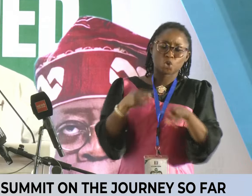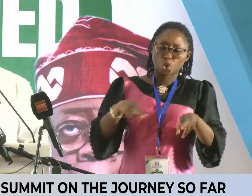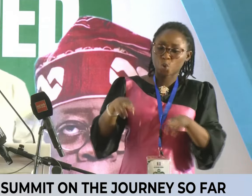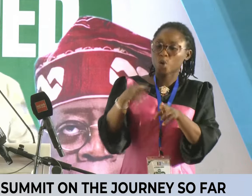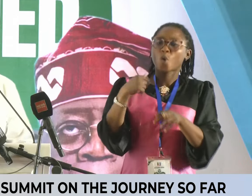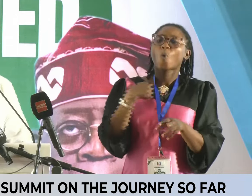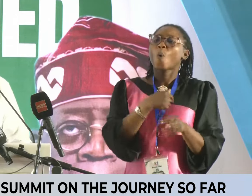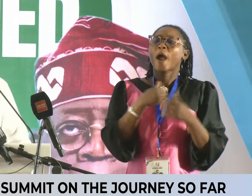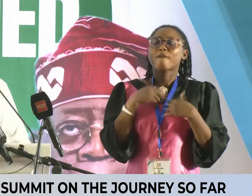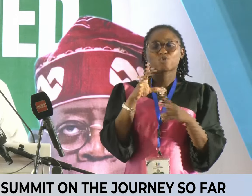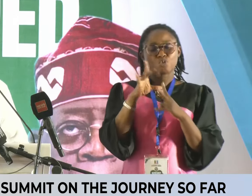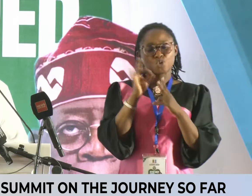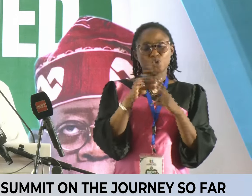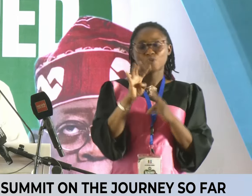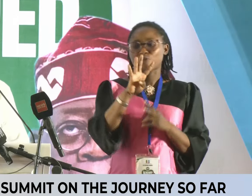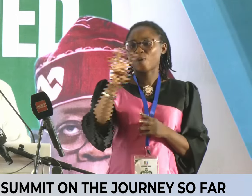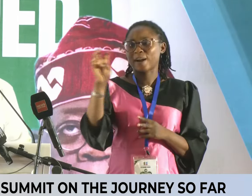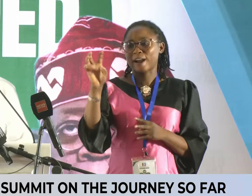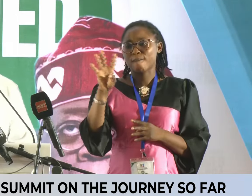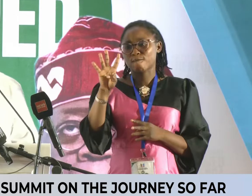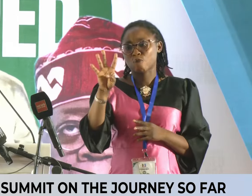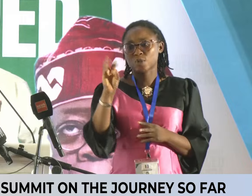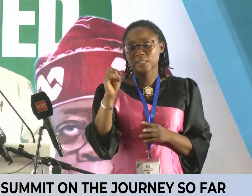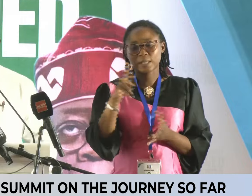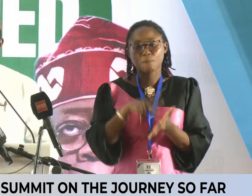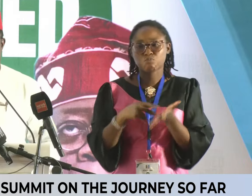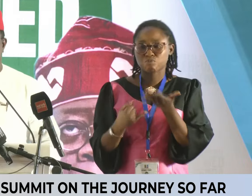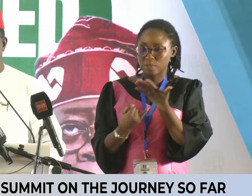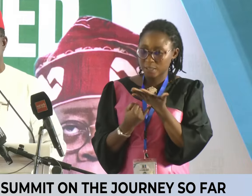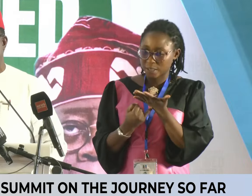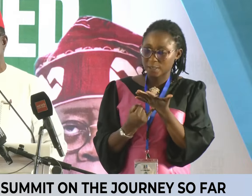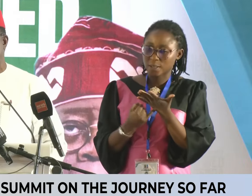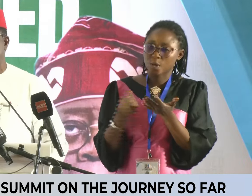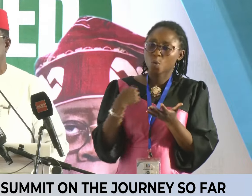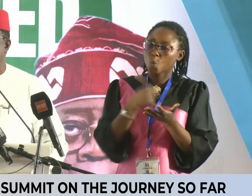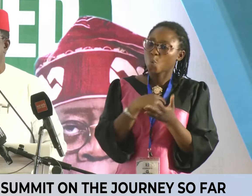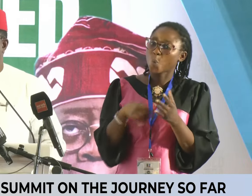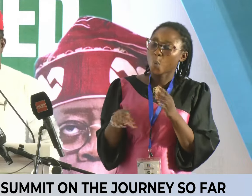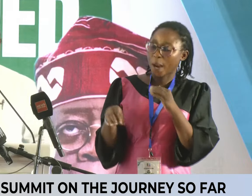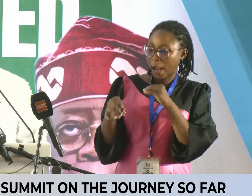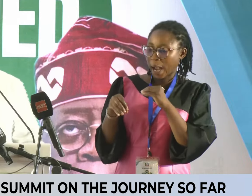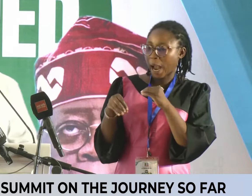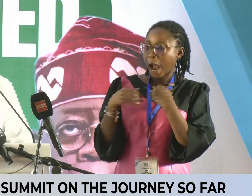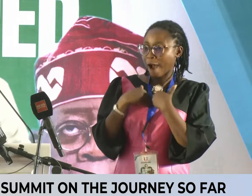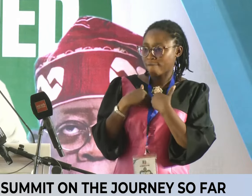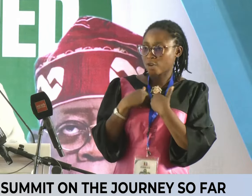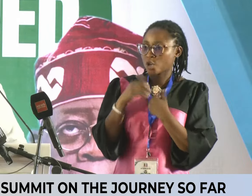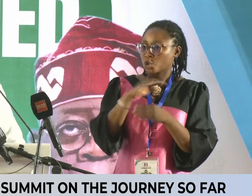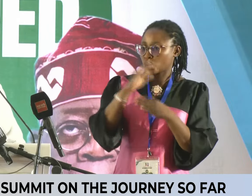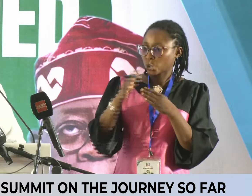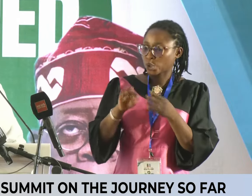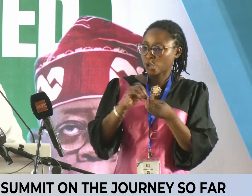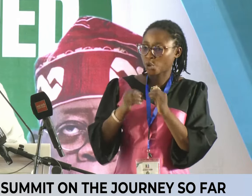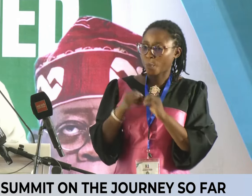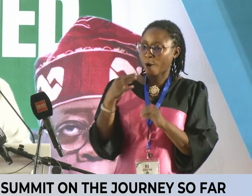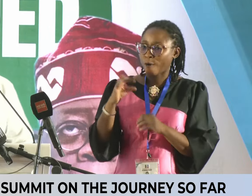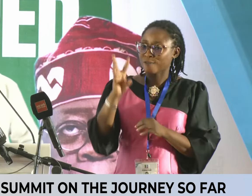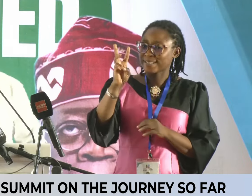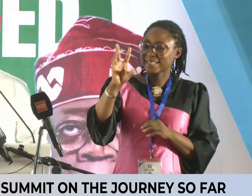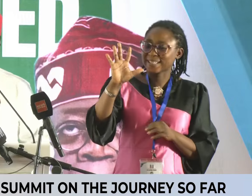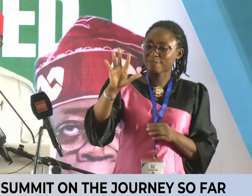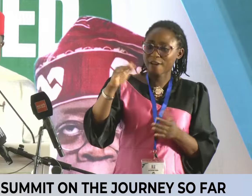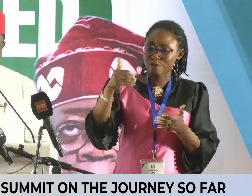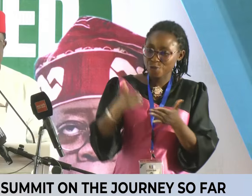had to choose a total of 440 projects. And we also added a total number of 65